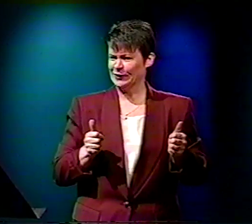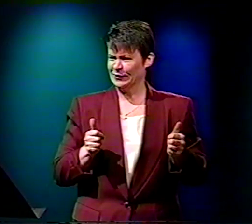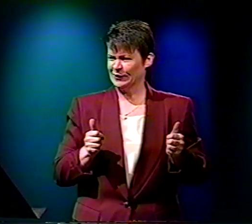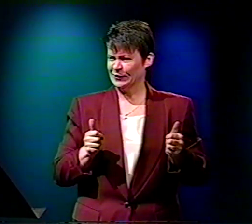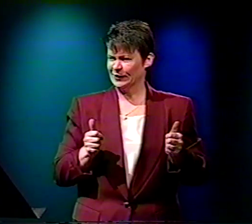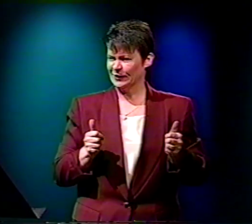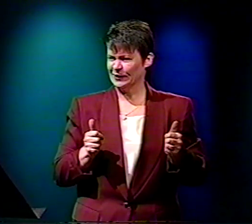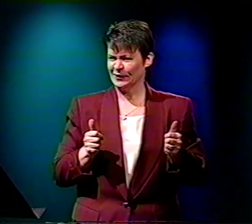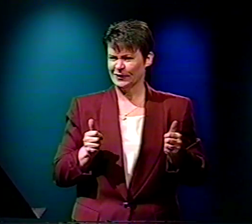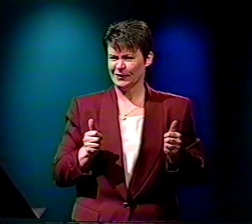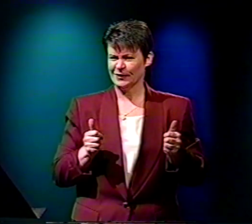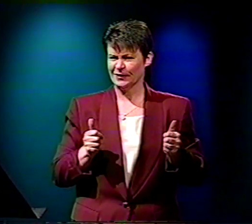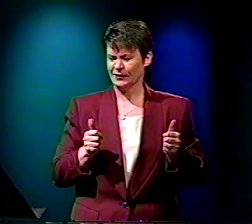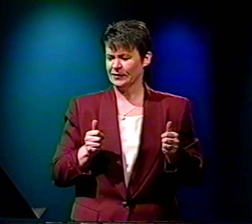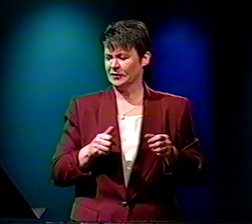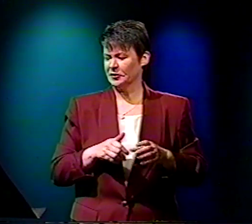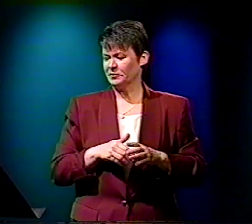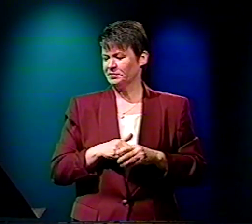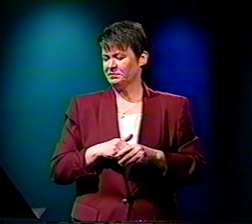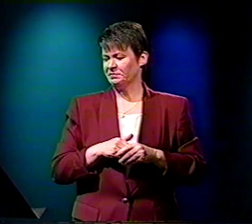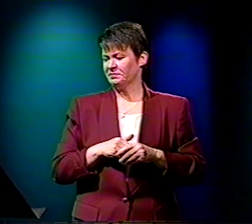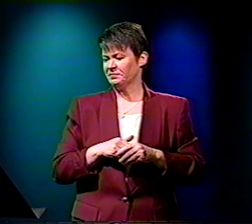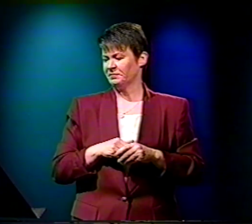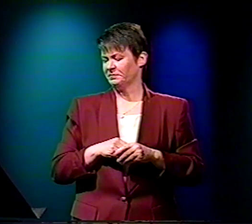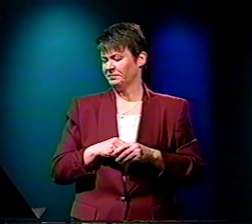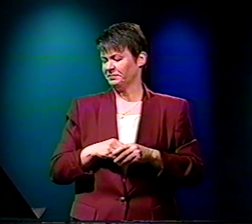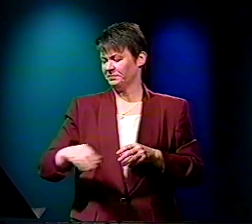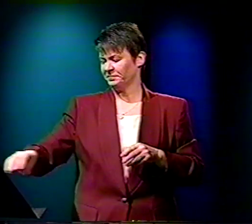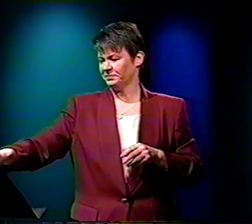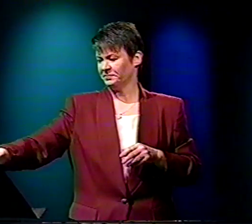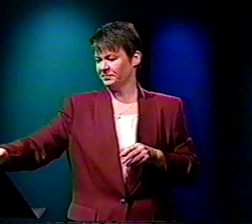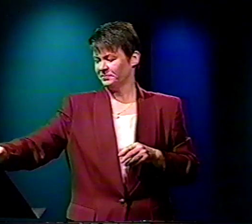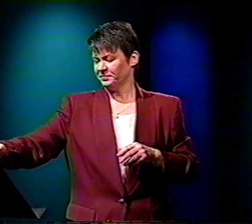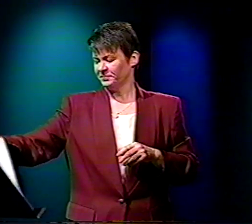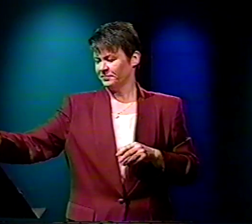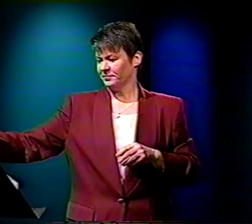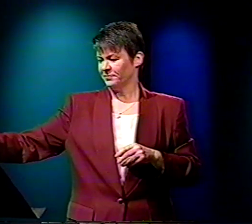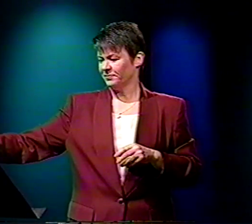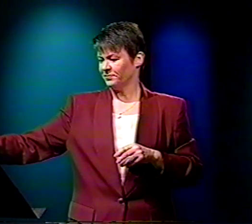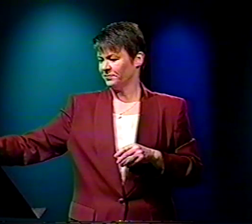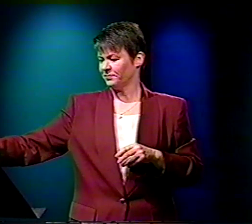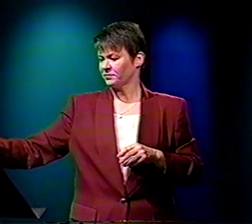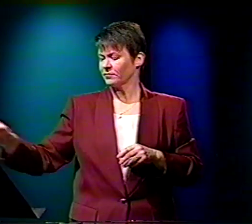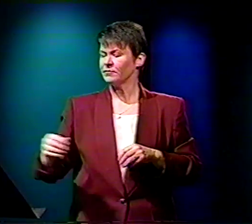it really mediating, or is it controlling? What does this model reflect?